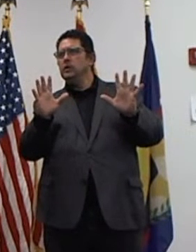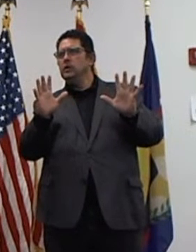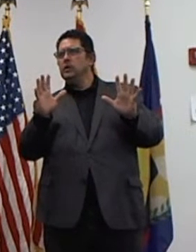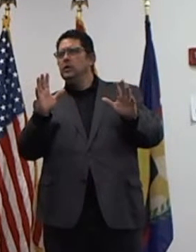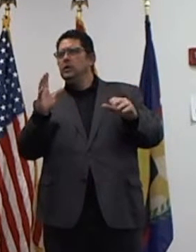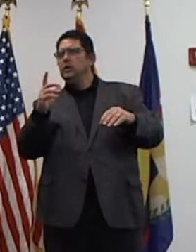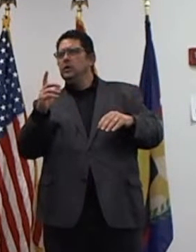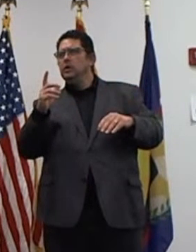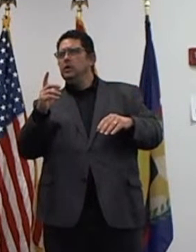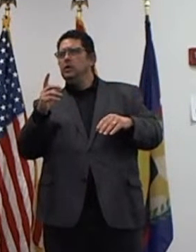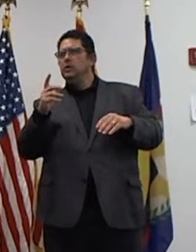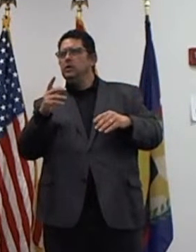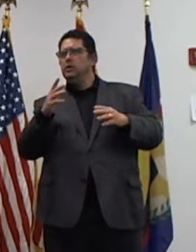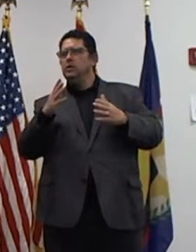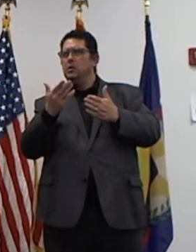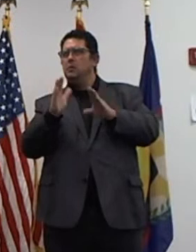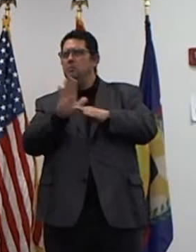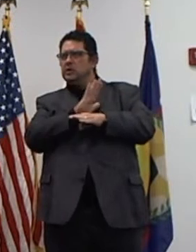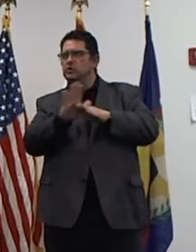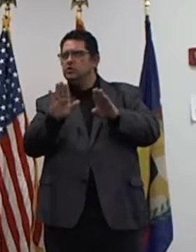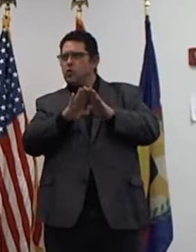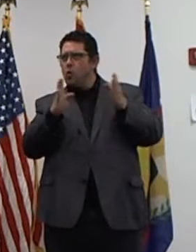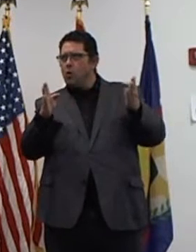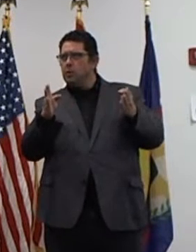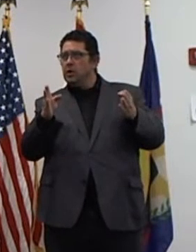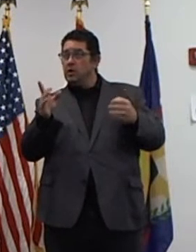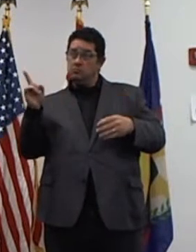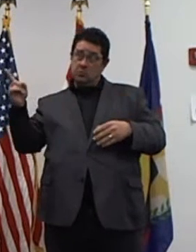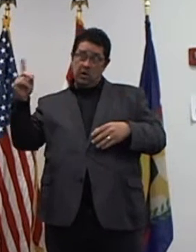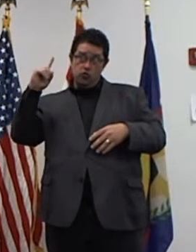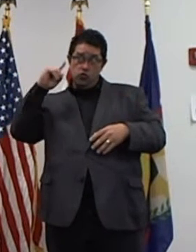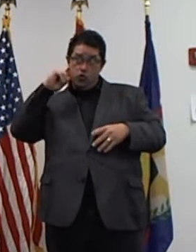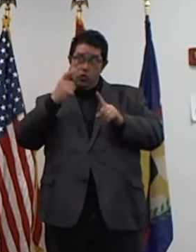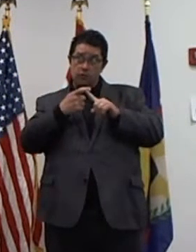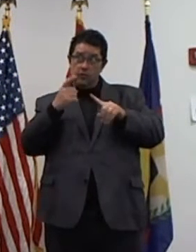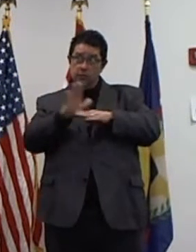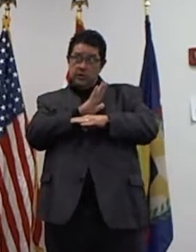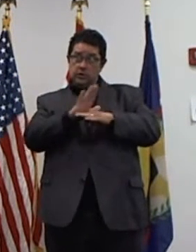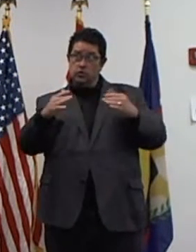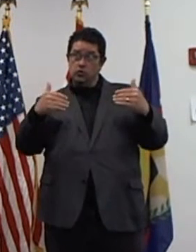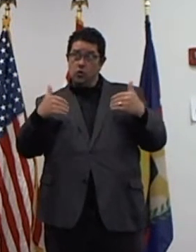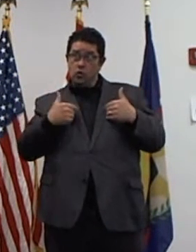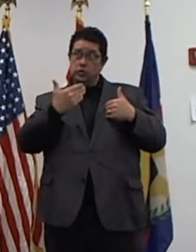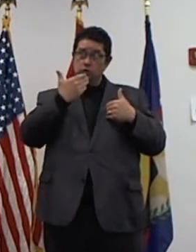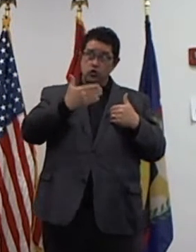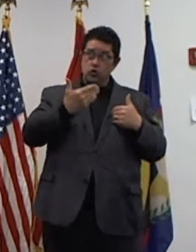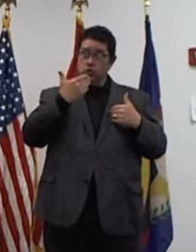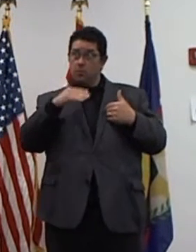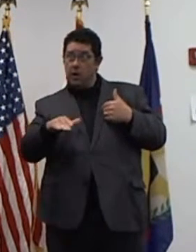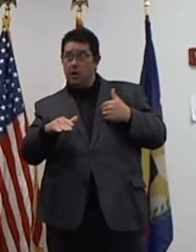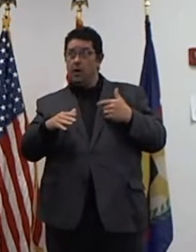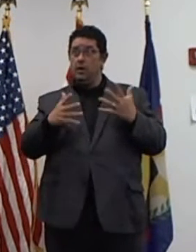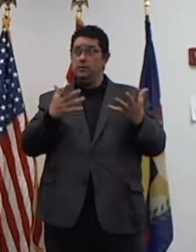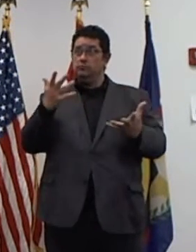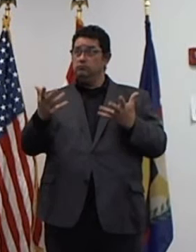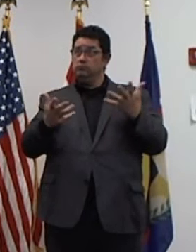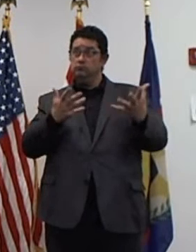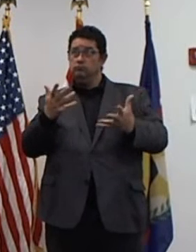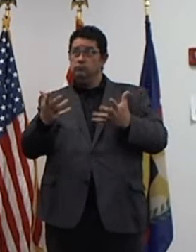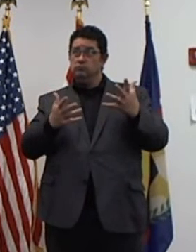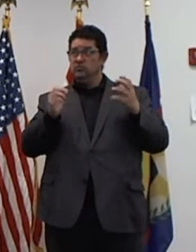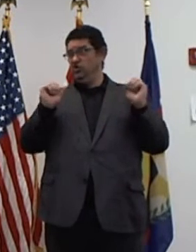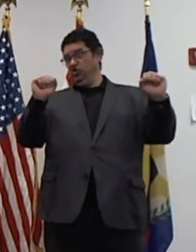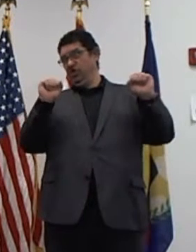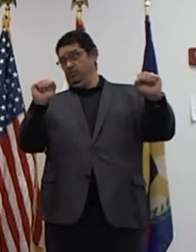of businesses opening within the last couple of days. Have you heard from business owners any good, any bad that's been coming out of, especially gyms, I